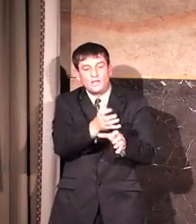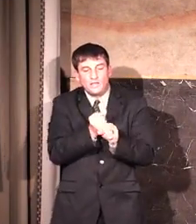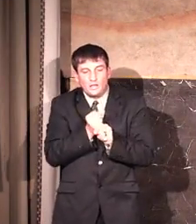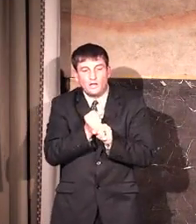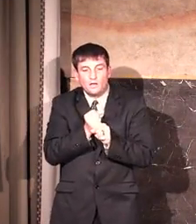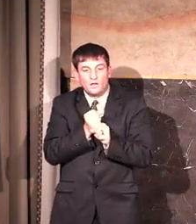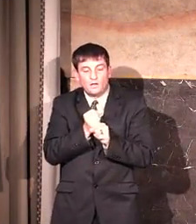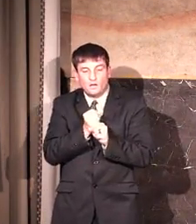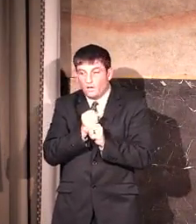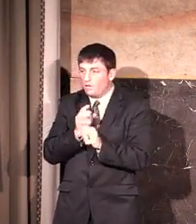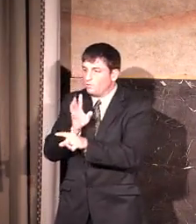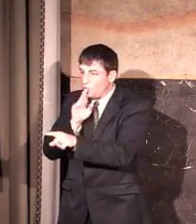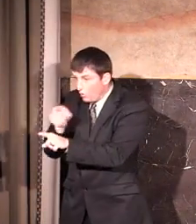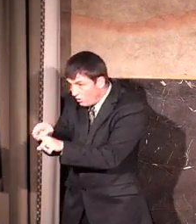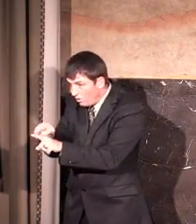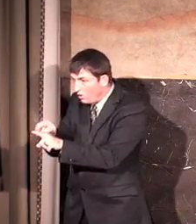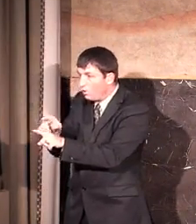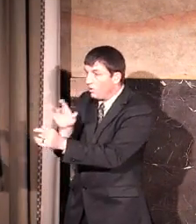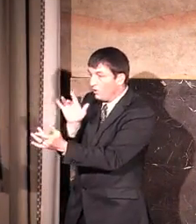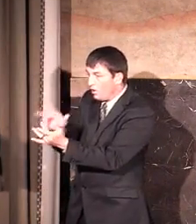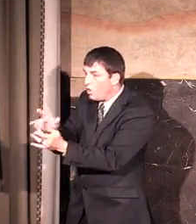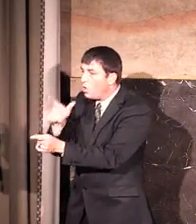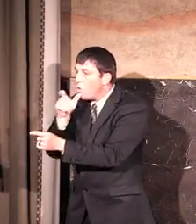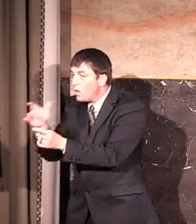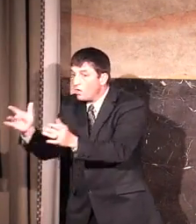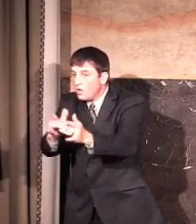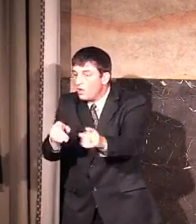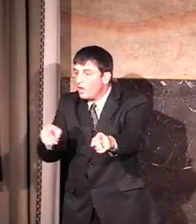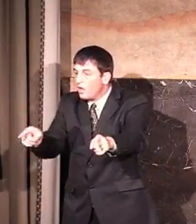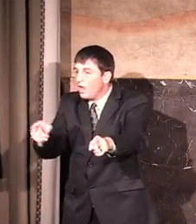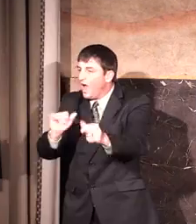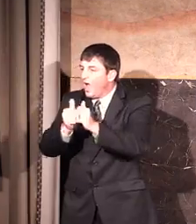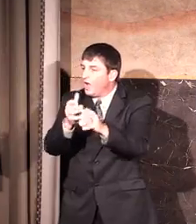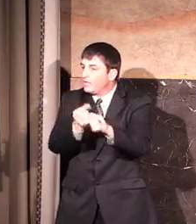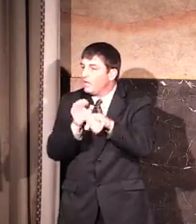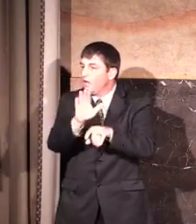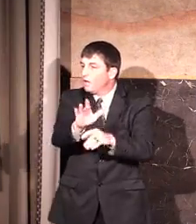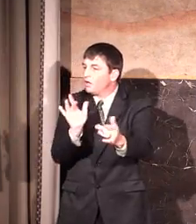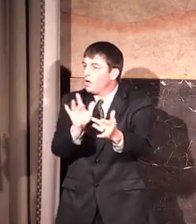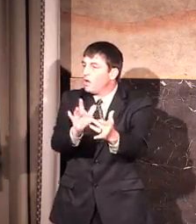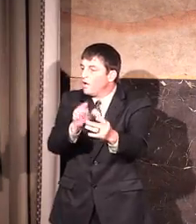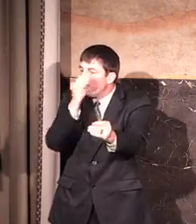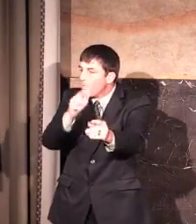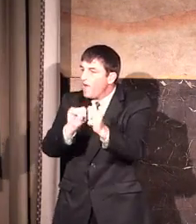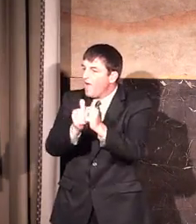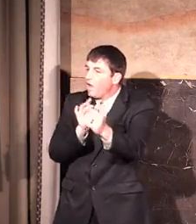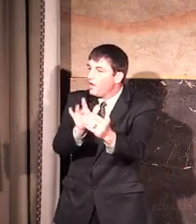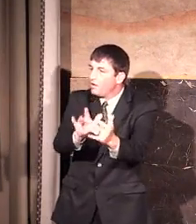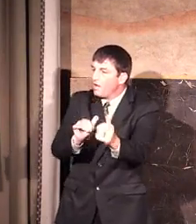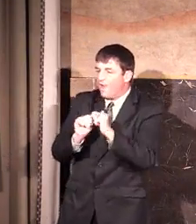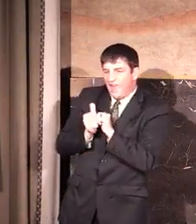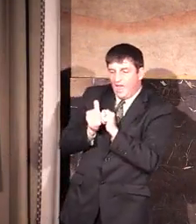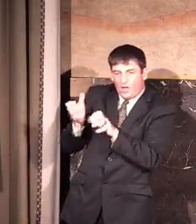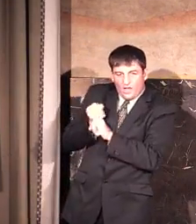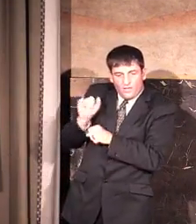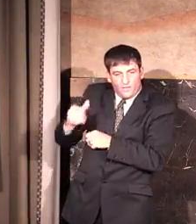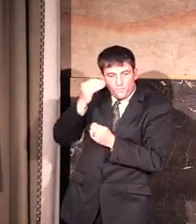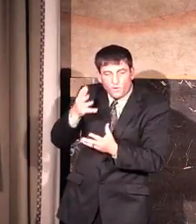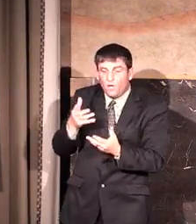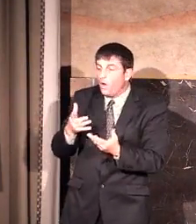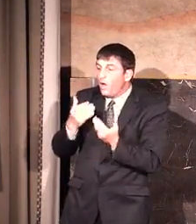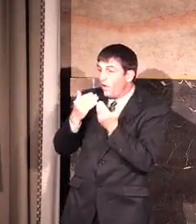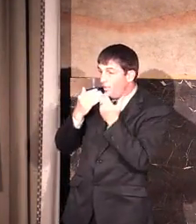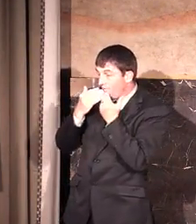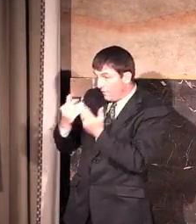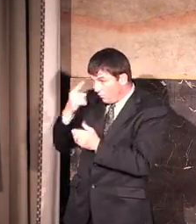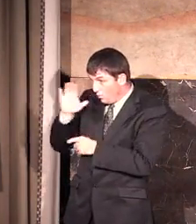of that, say you reach out to somebody and they're not forthcoming or helpful. I mean, is that a situation where you say thanks for your time and